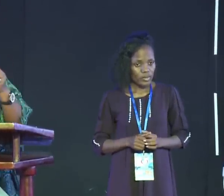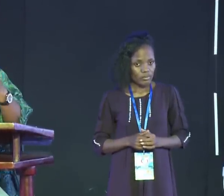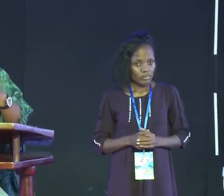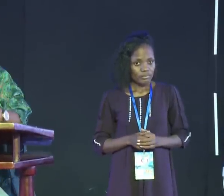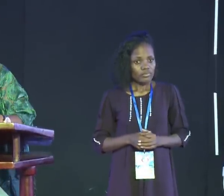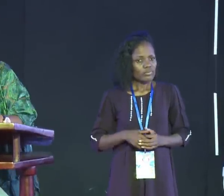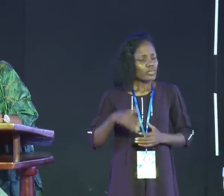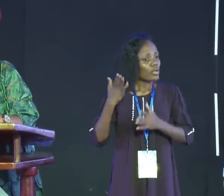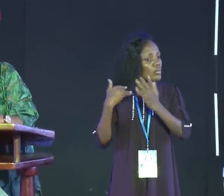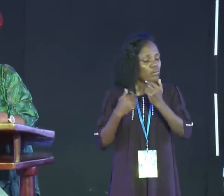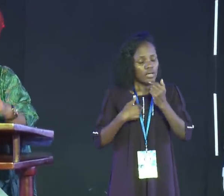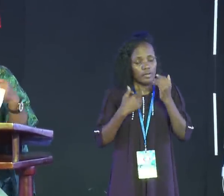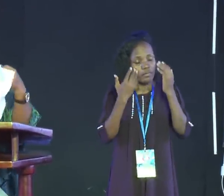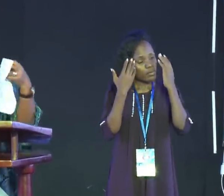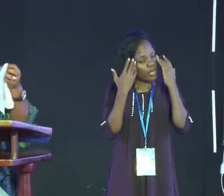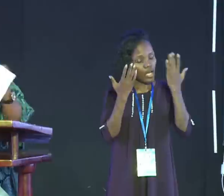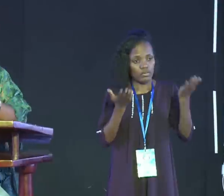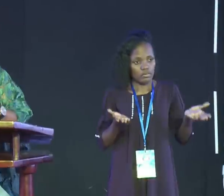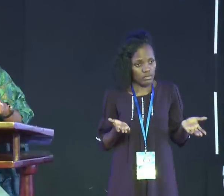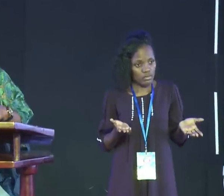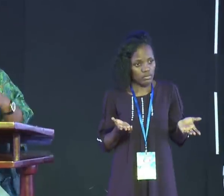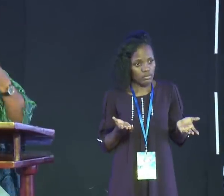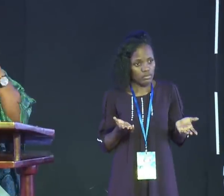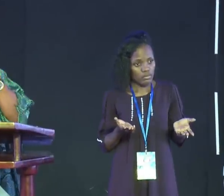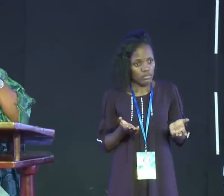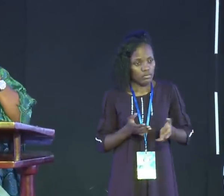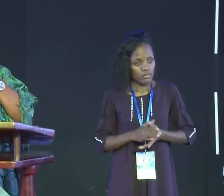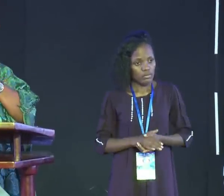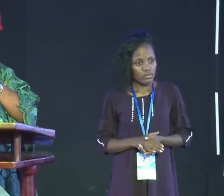Nze nali simanyi. I didn't know.